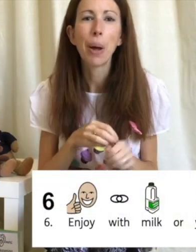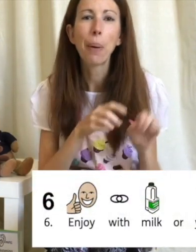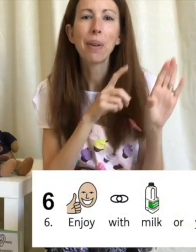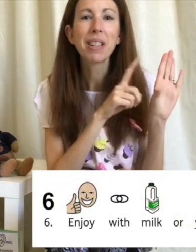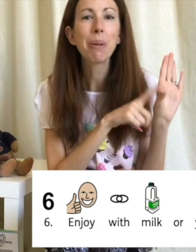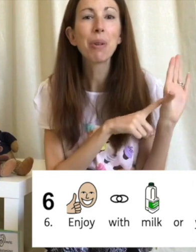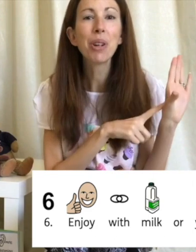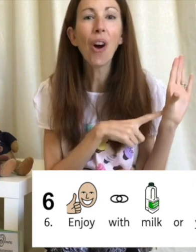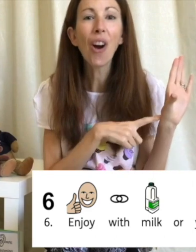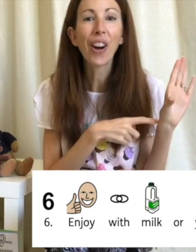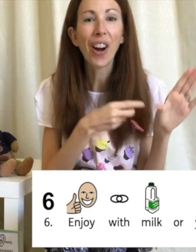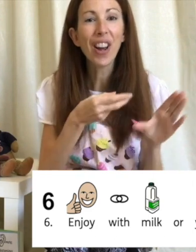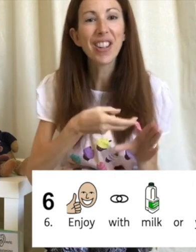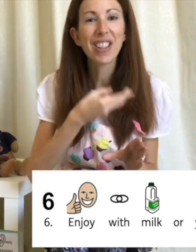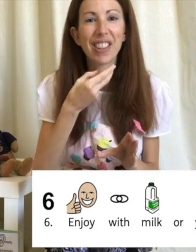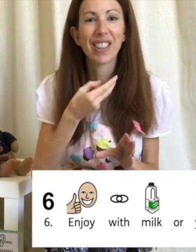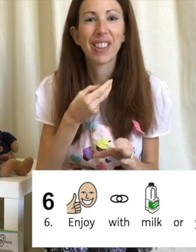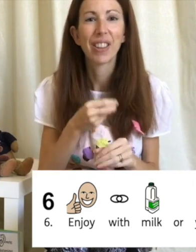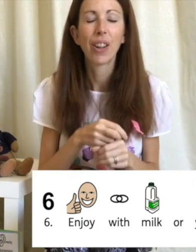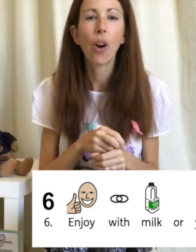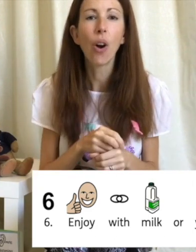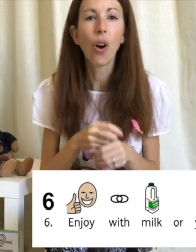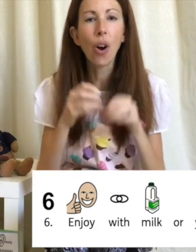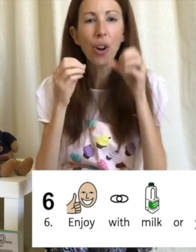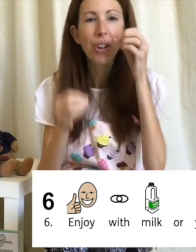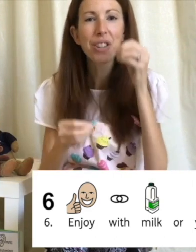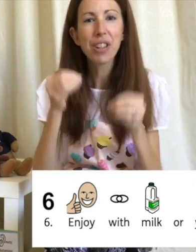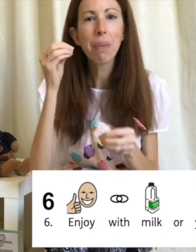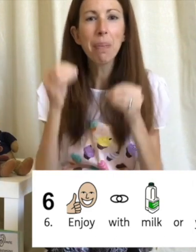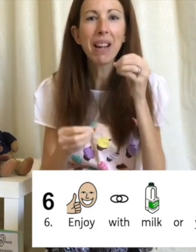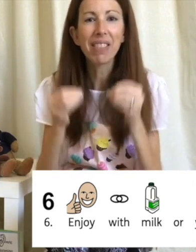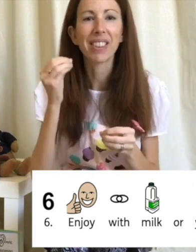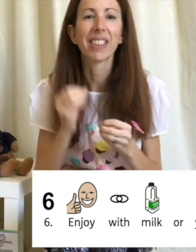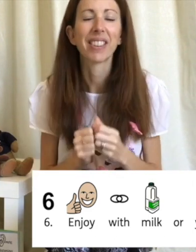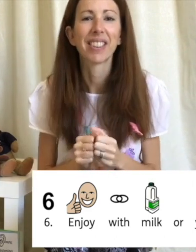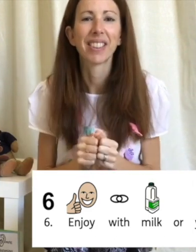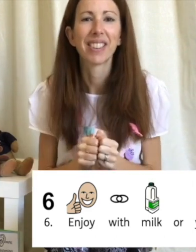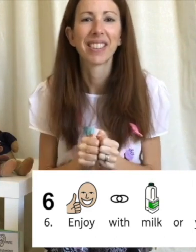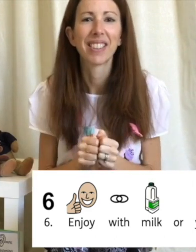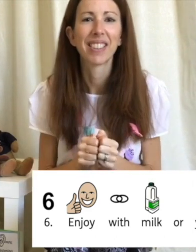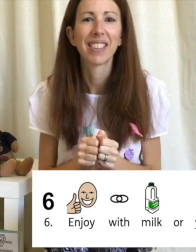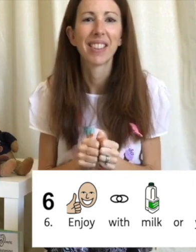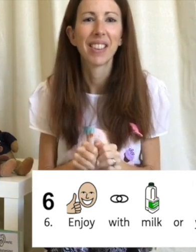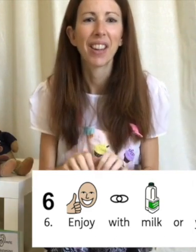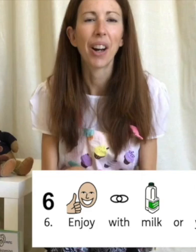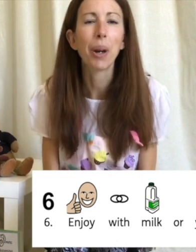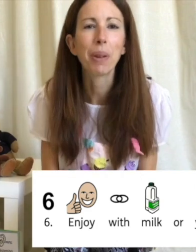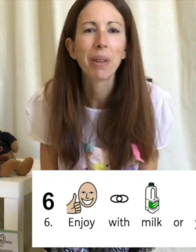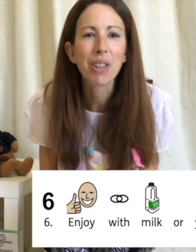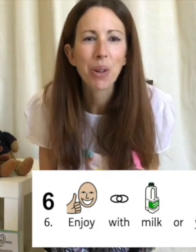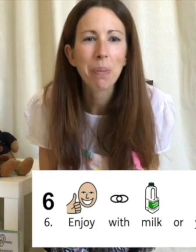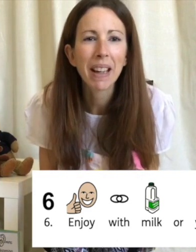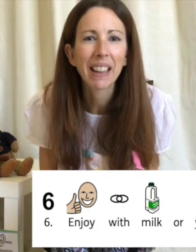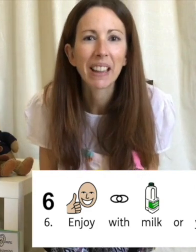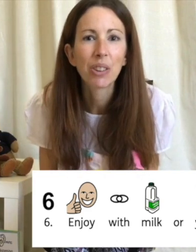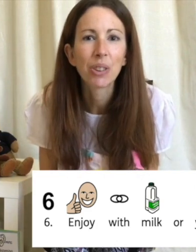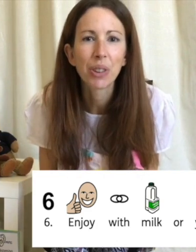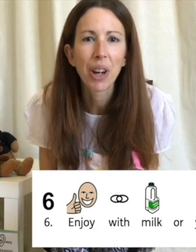with some yogurt or some milk. I hope you enjoy making your